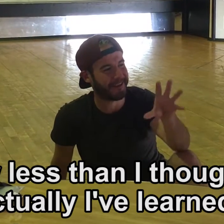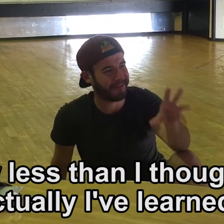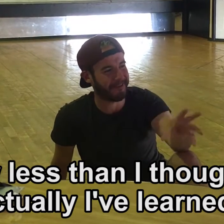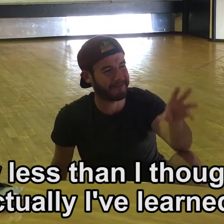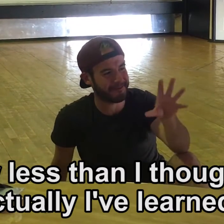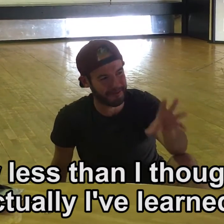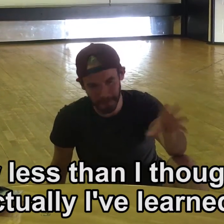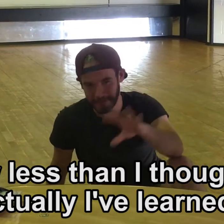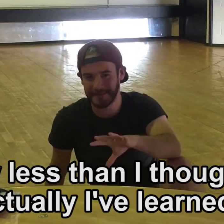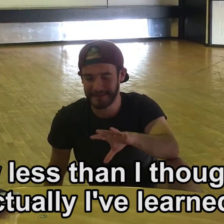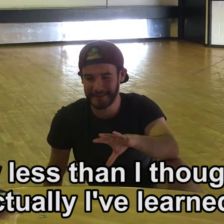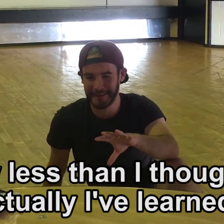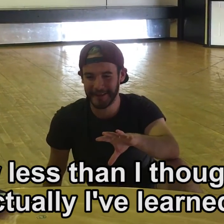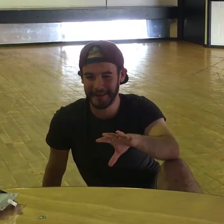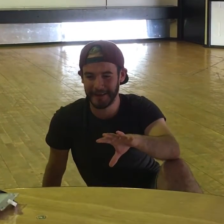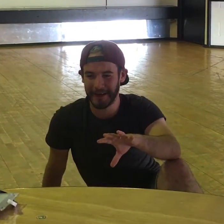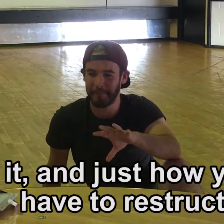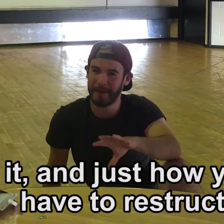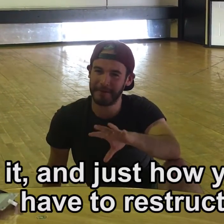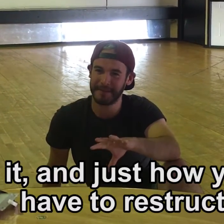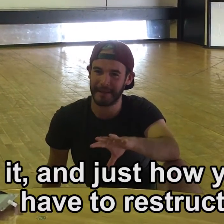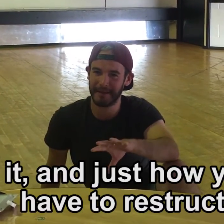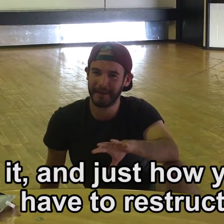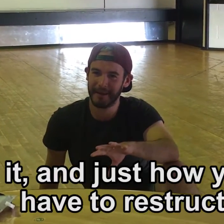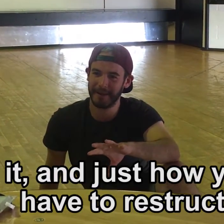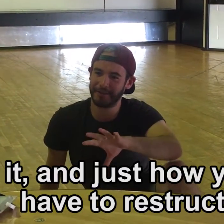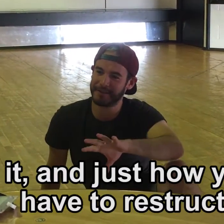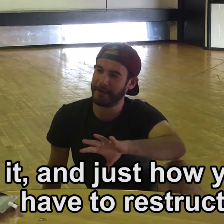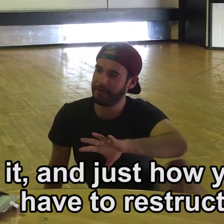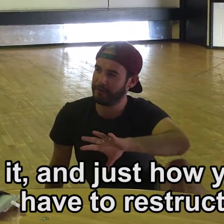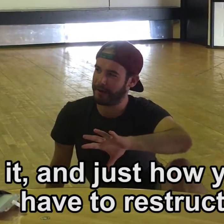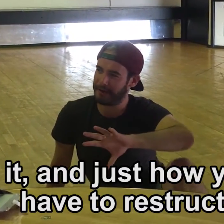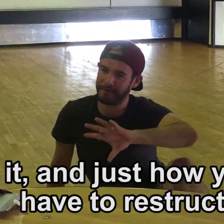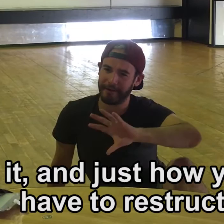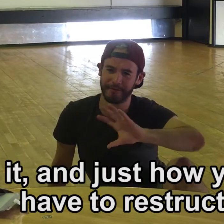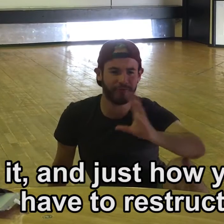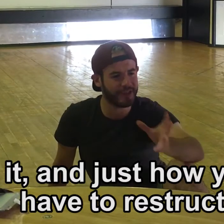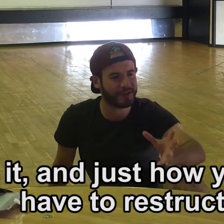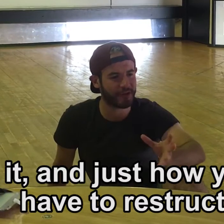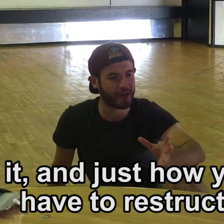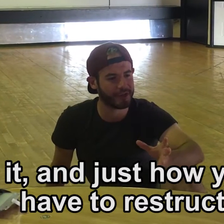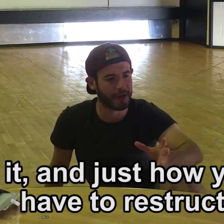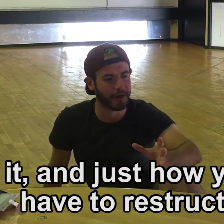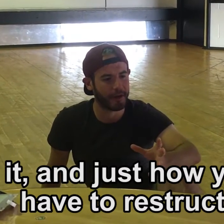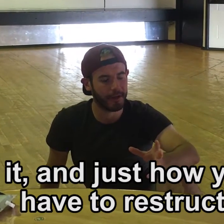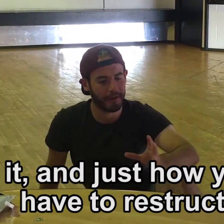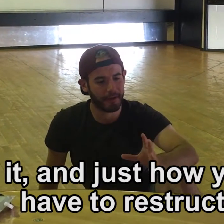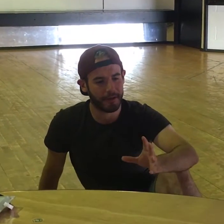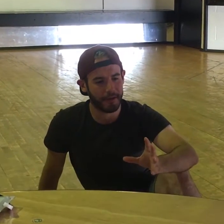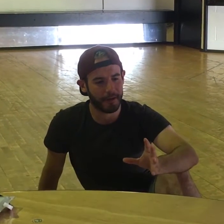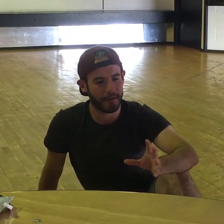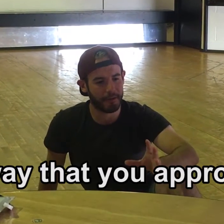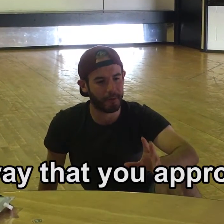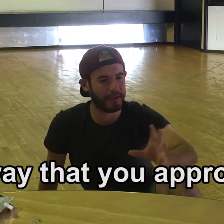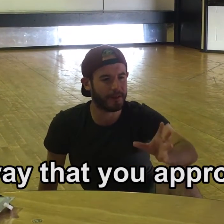I've learned loads about it and just how you kind of have to restructure the way that